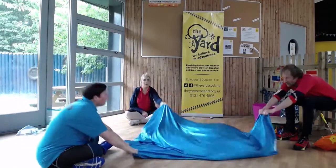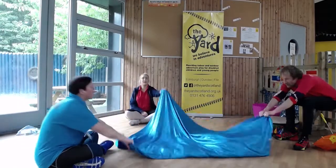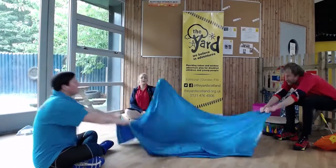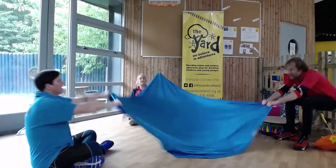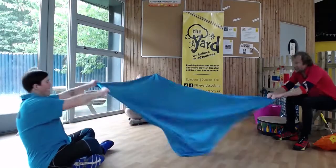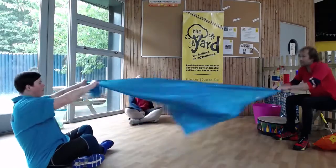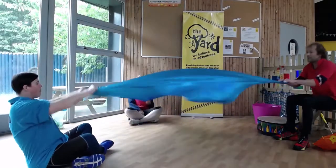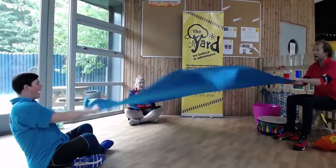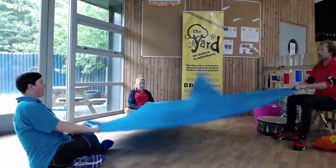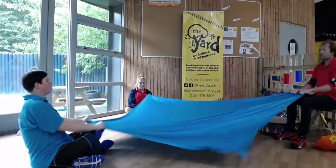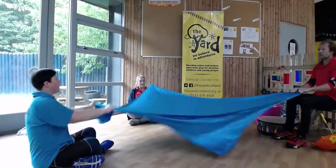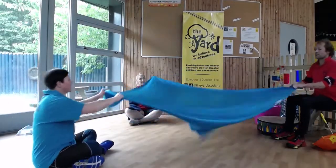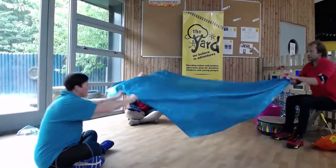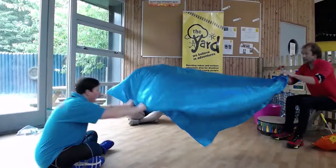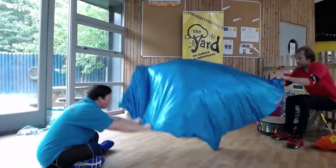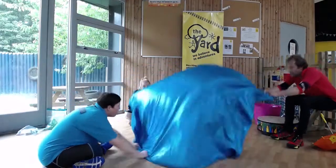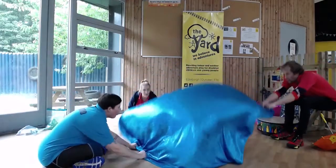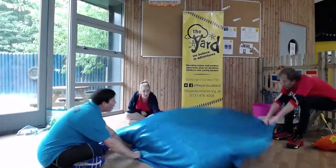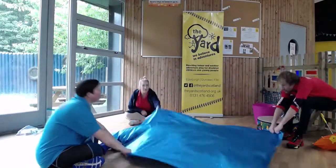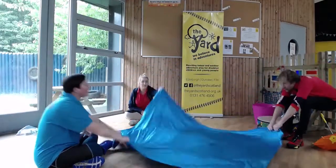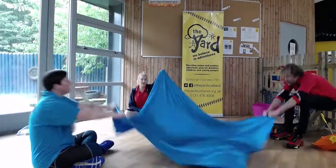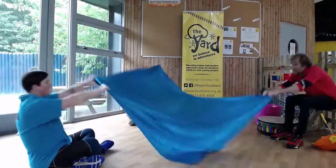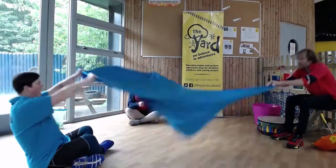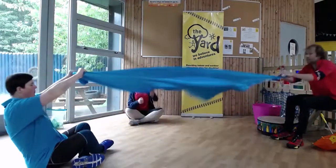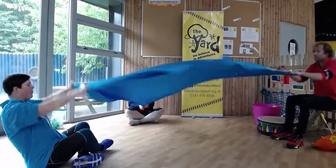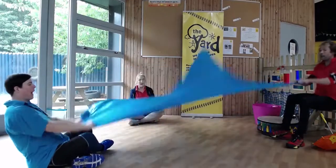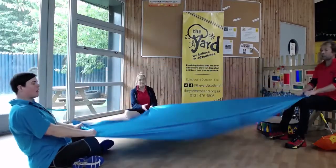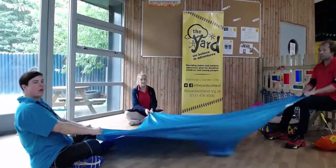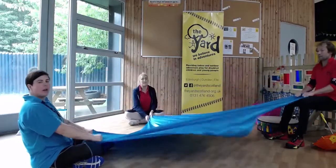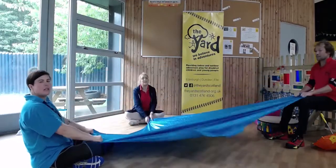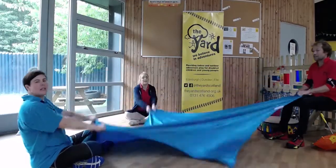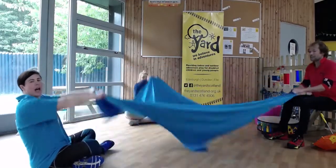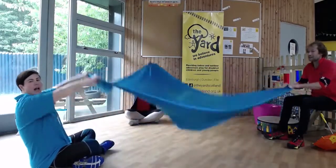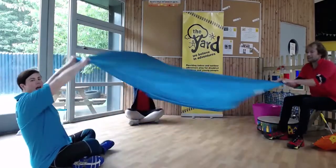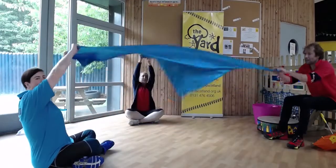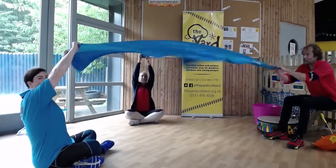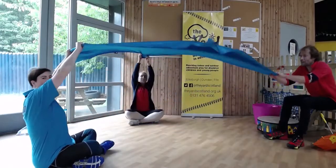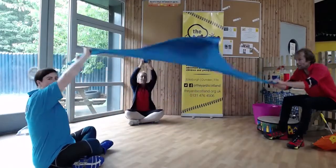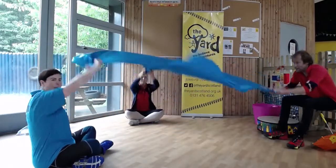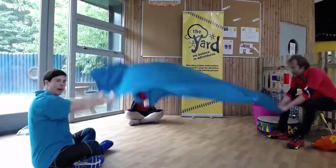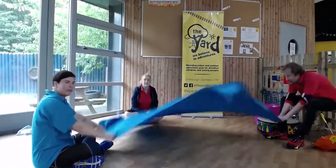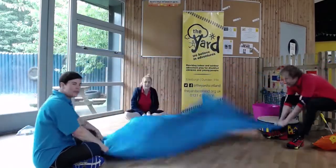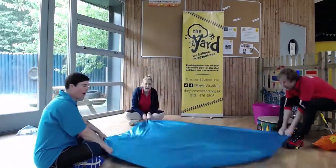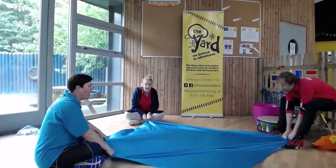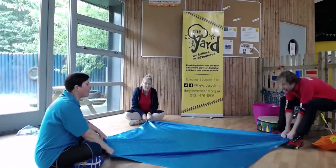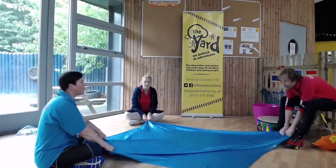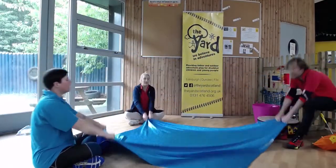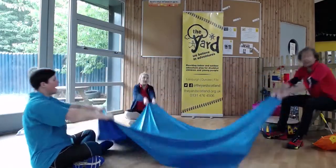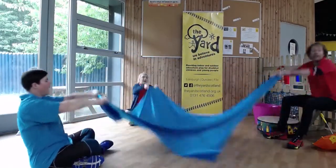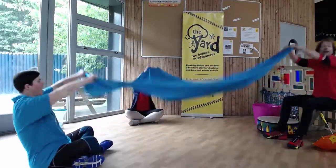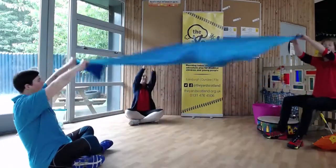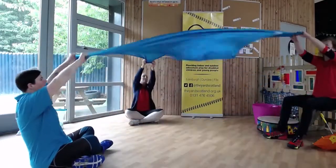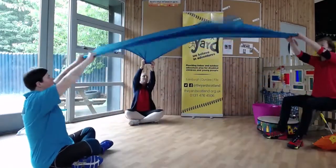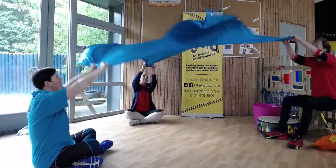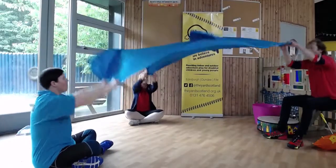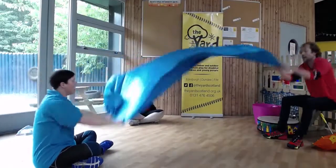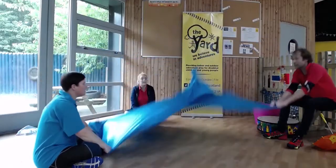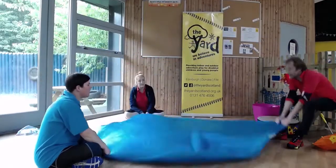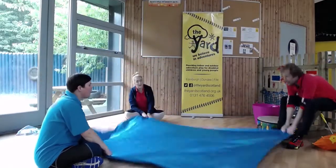Forwards and backwards and forwards and backwards and up and down and up and down.